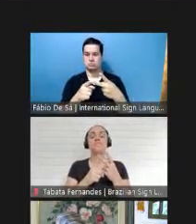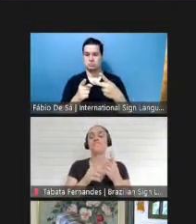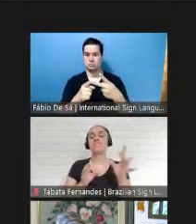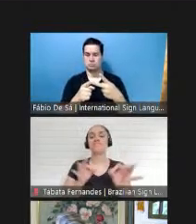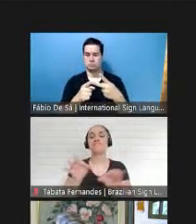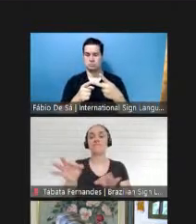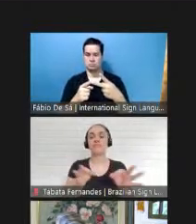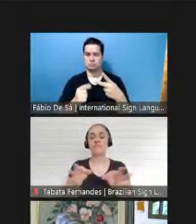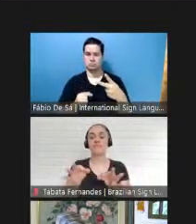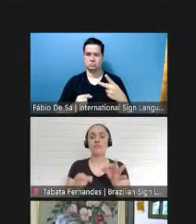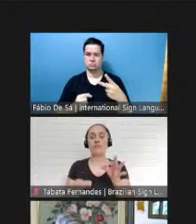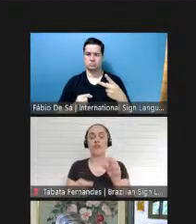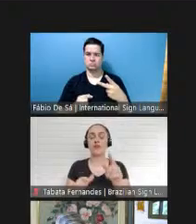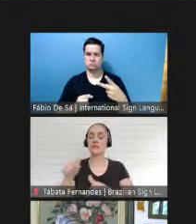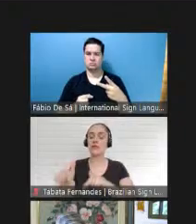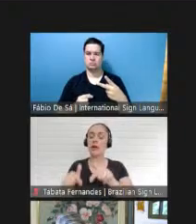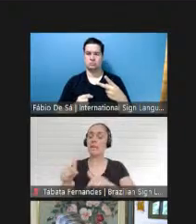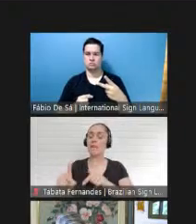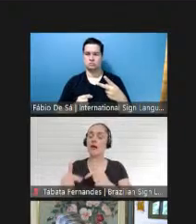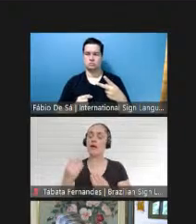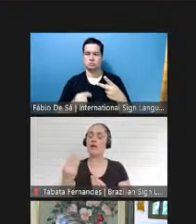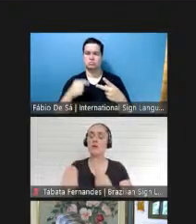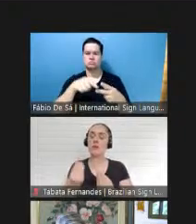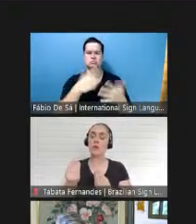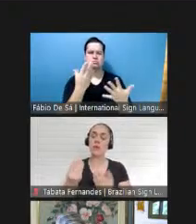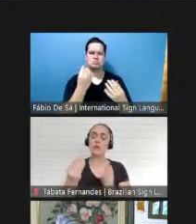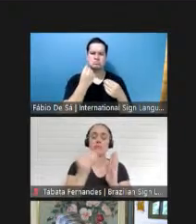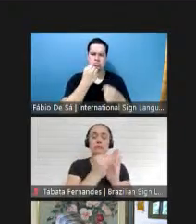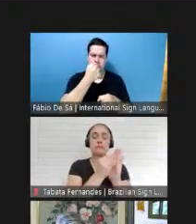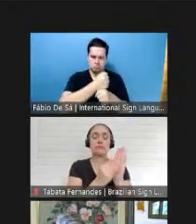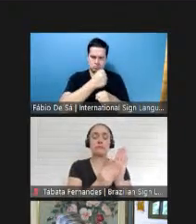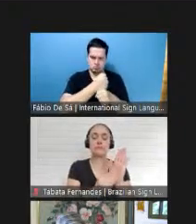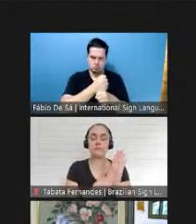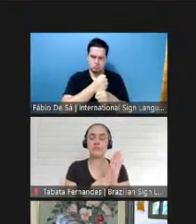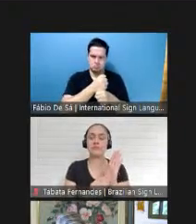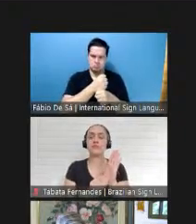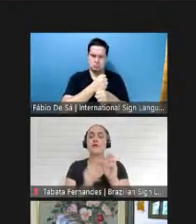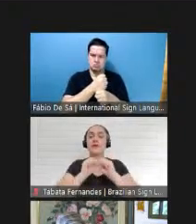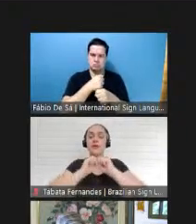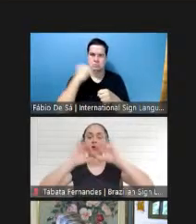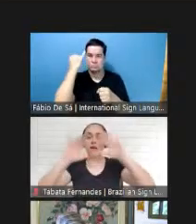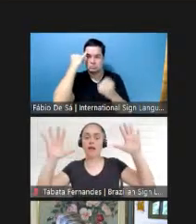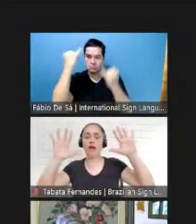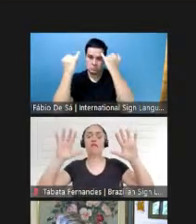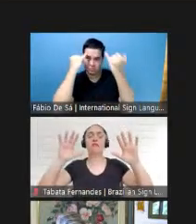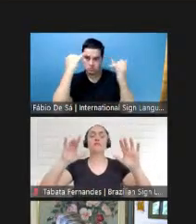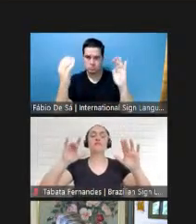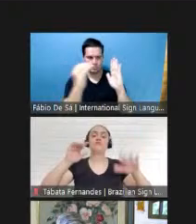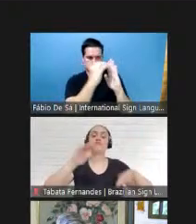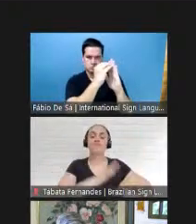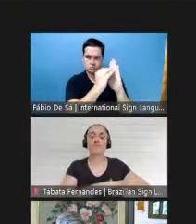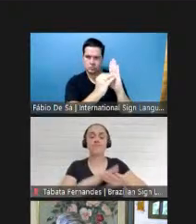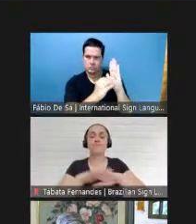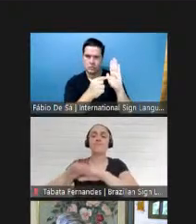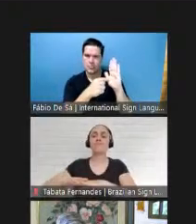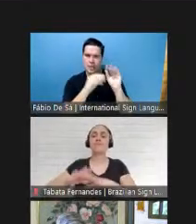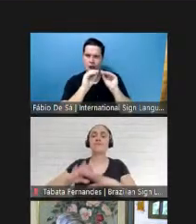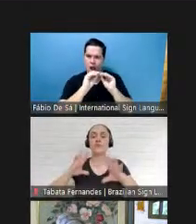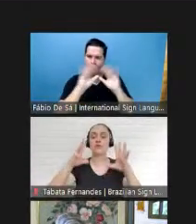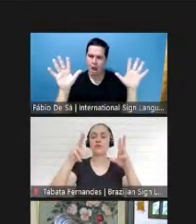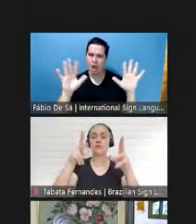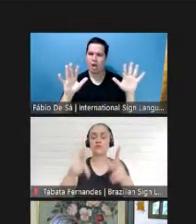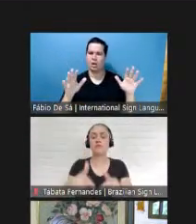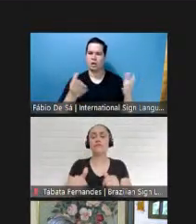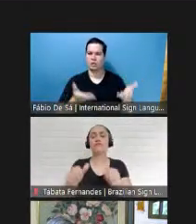a work plan, so to set clear actions and to put everyone at the same